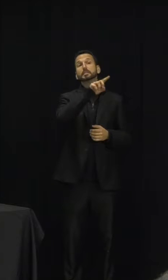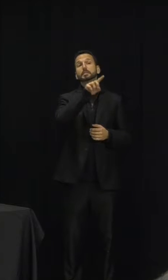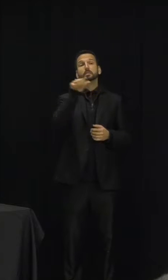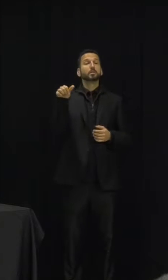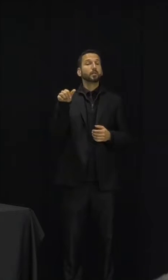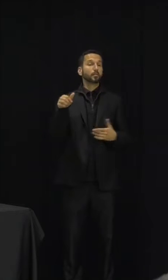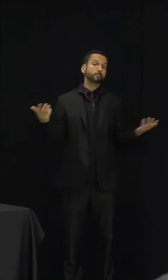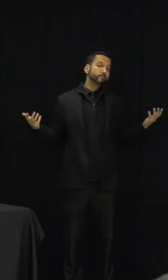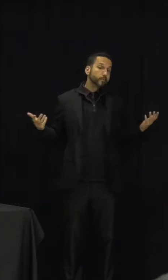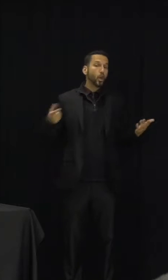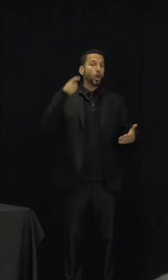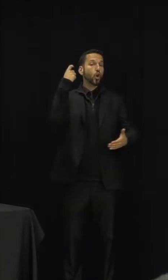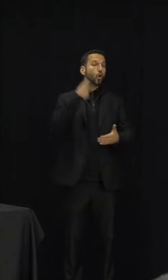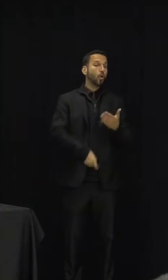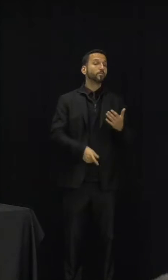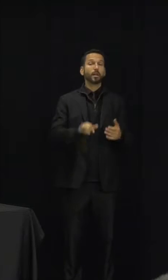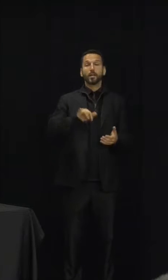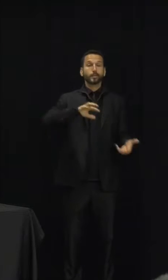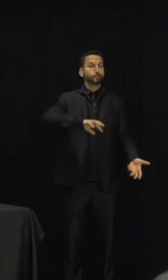Anecdotally, data and